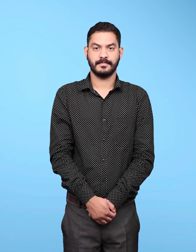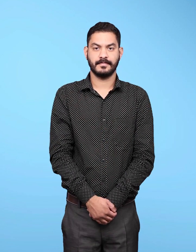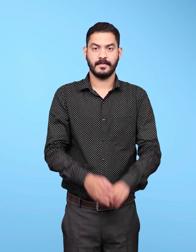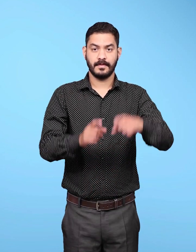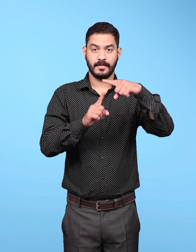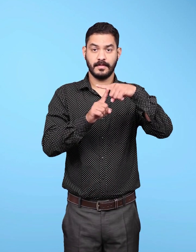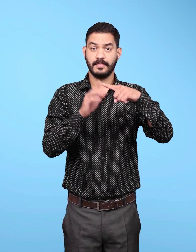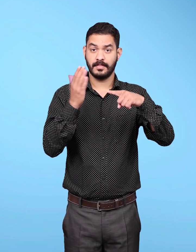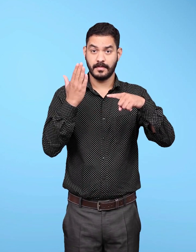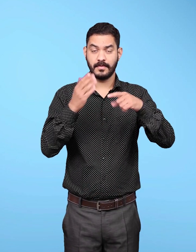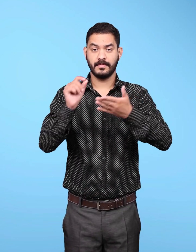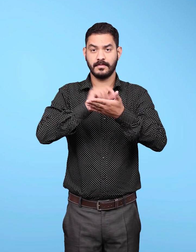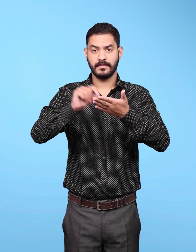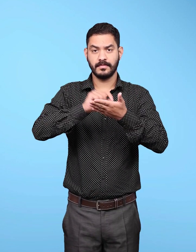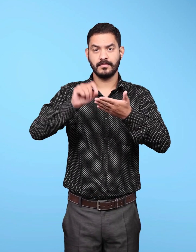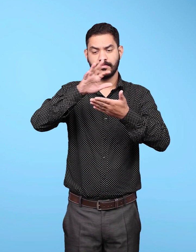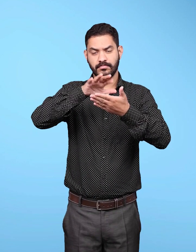The earliest Tamil compositions.